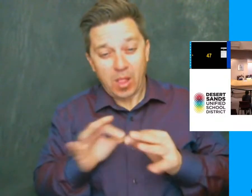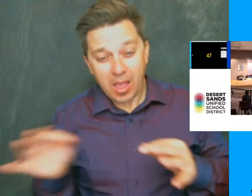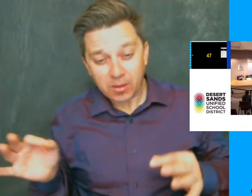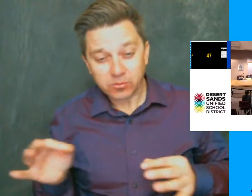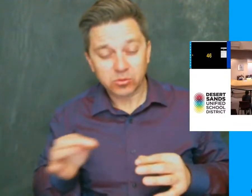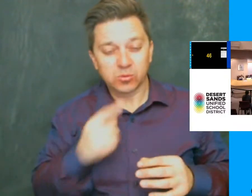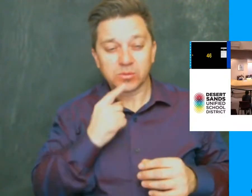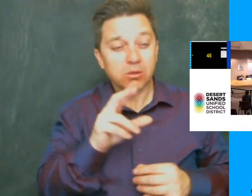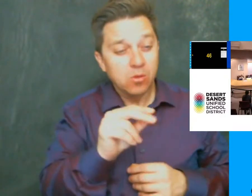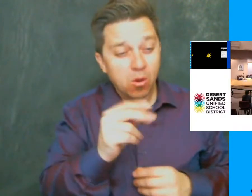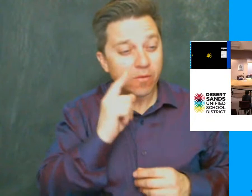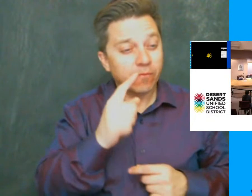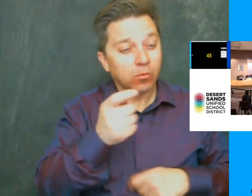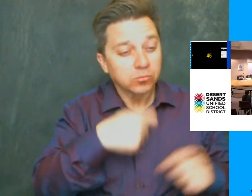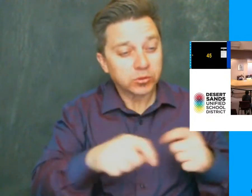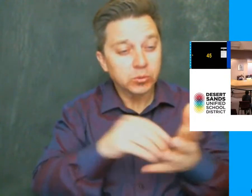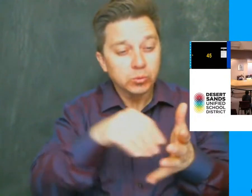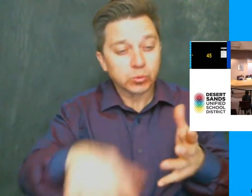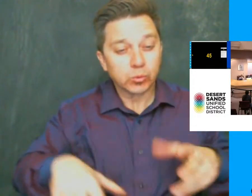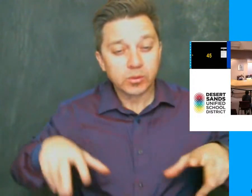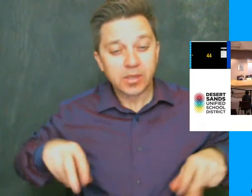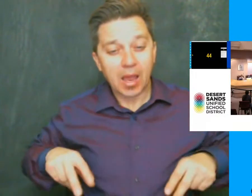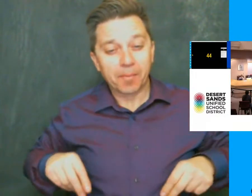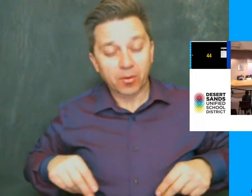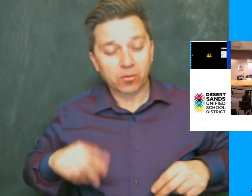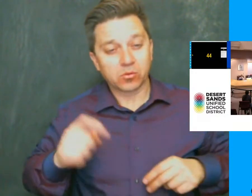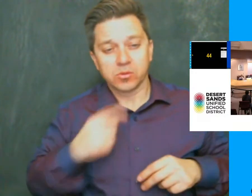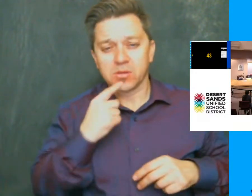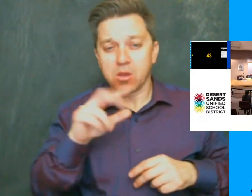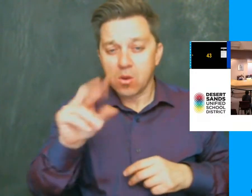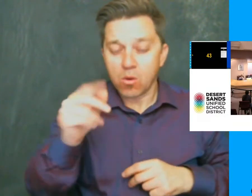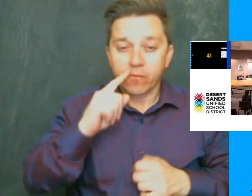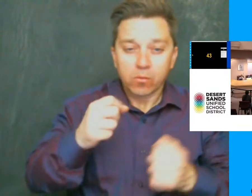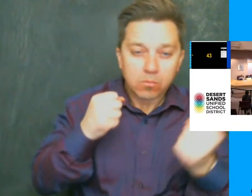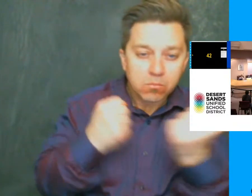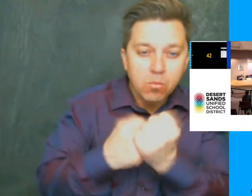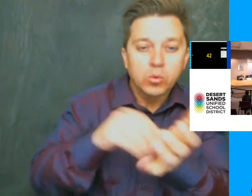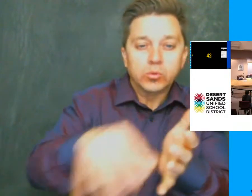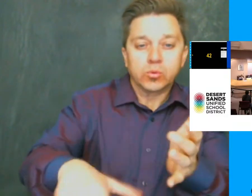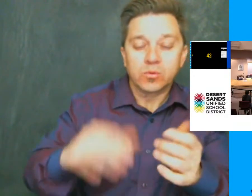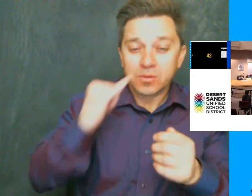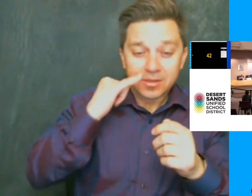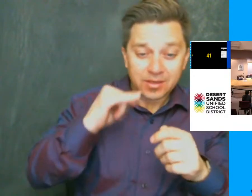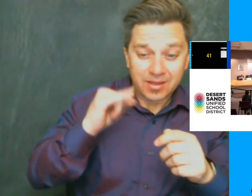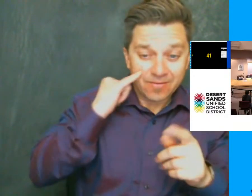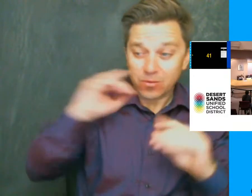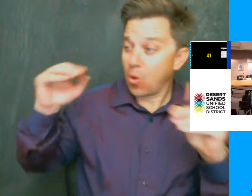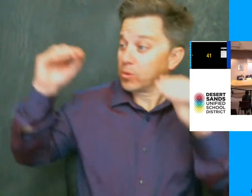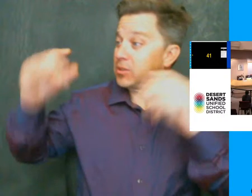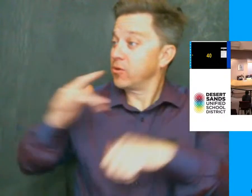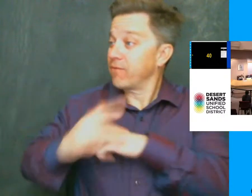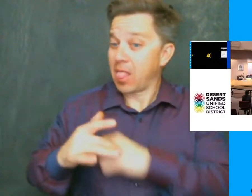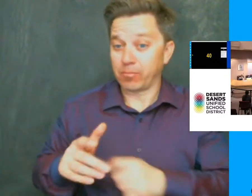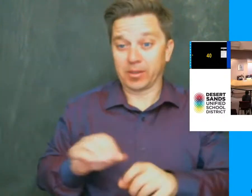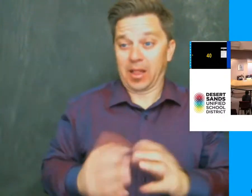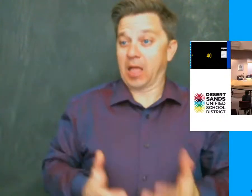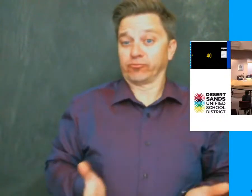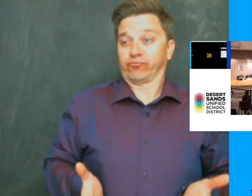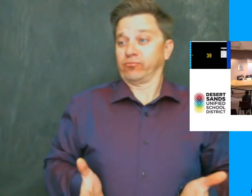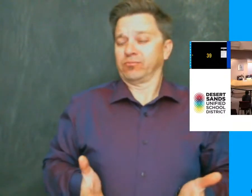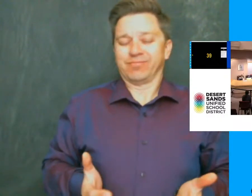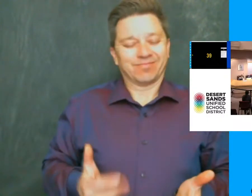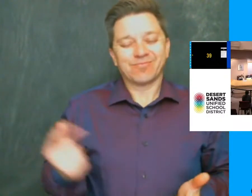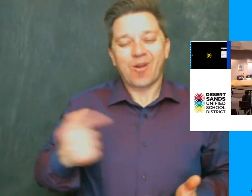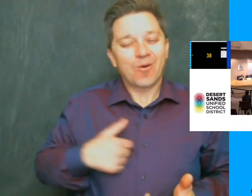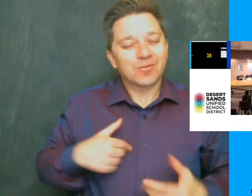student diapers? Should we say no to supporting students in our class when no teacher is available? We say yes